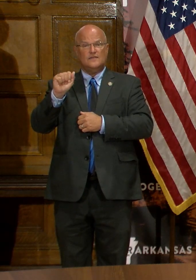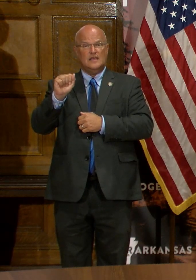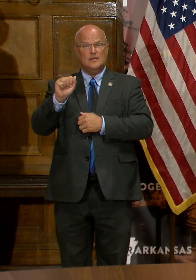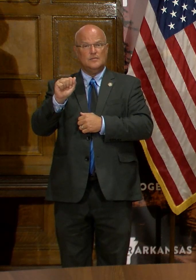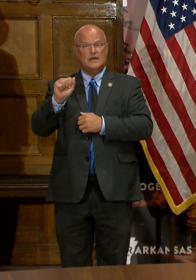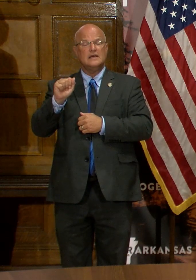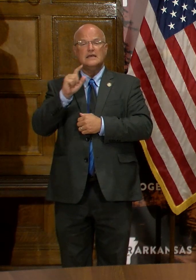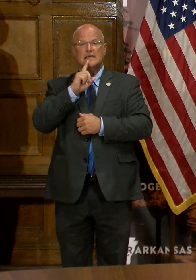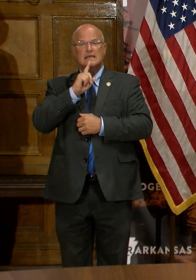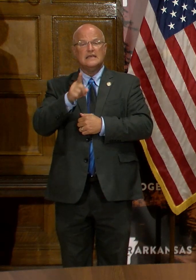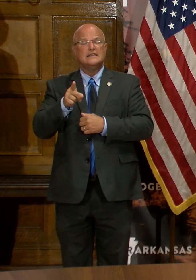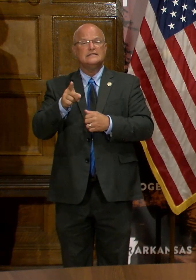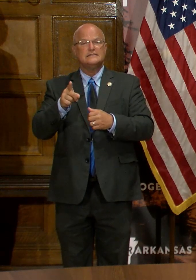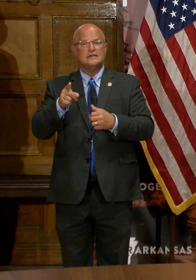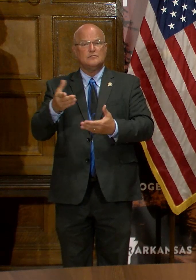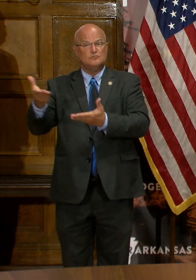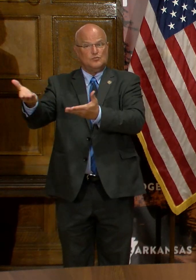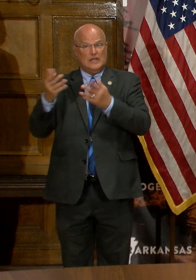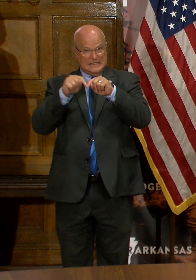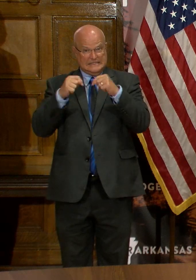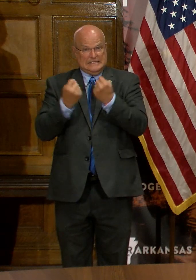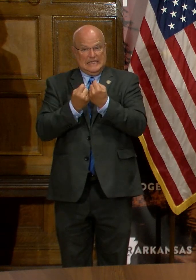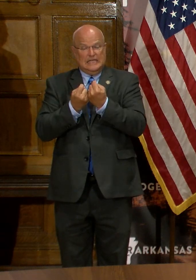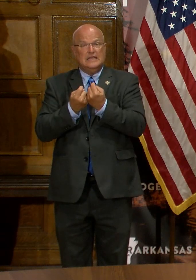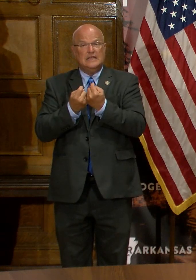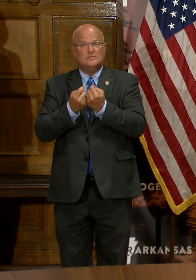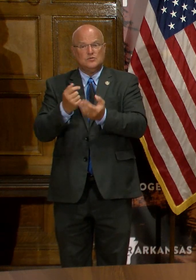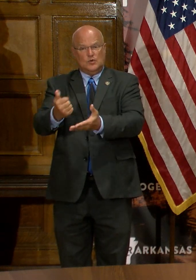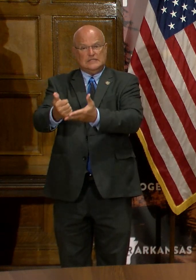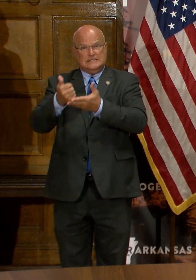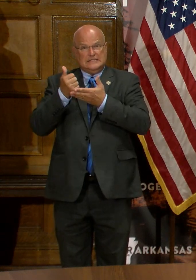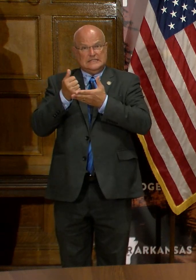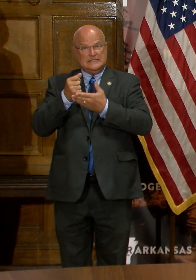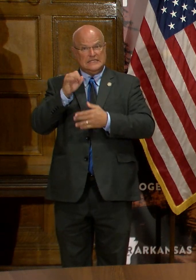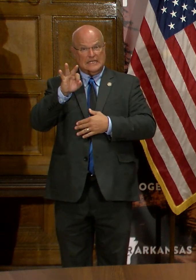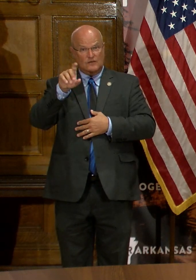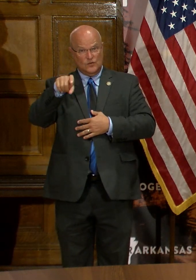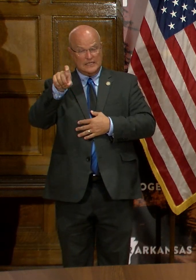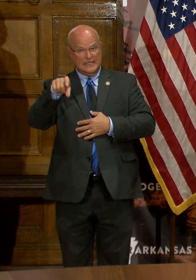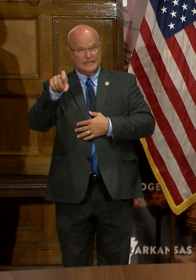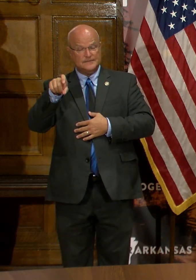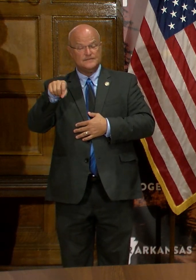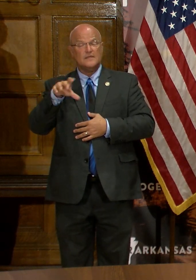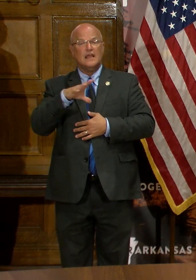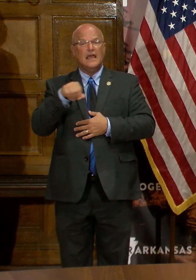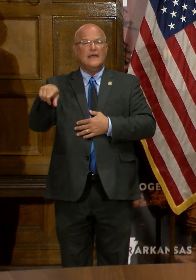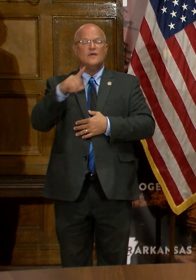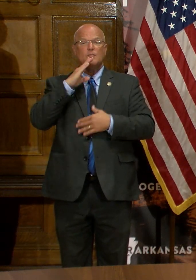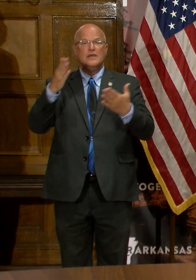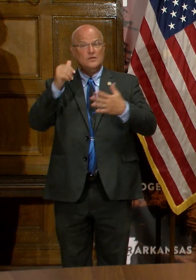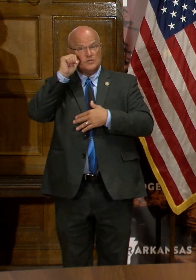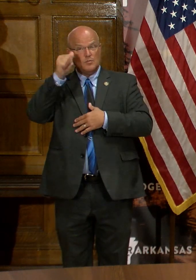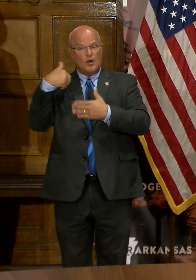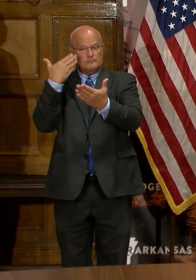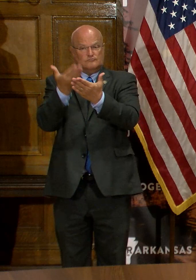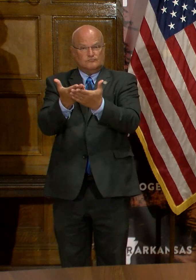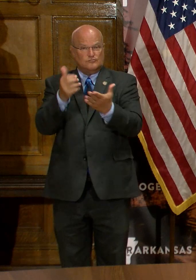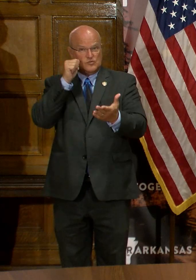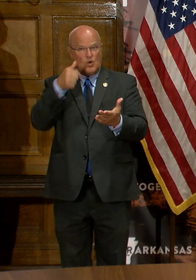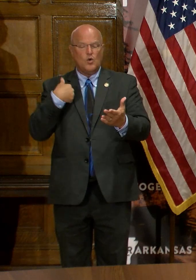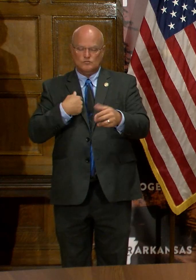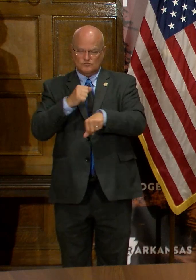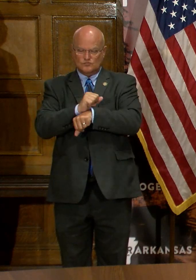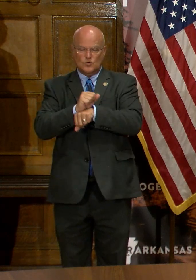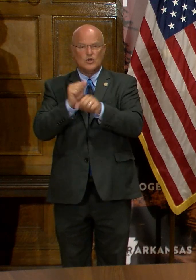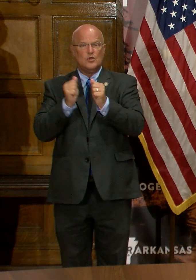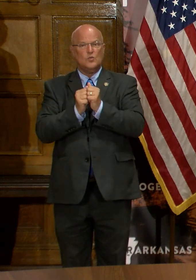incident team to assist us if needed, and they will be here tomorrow, so we will start working